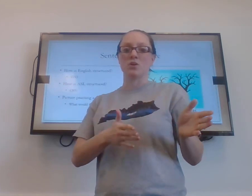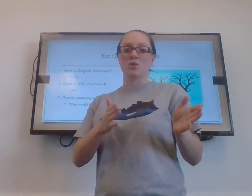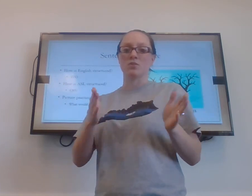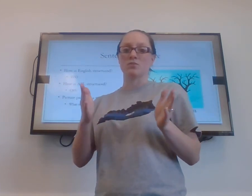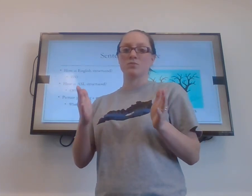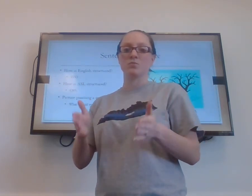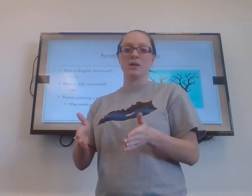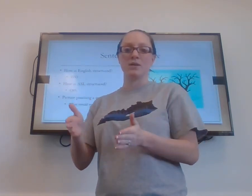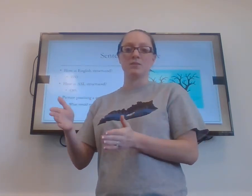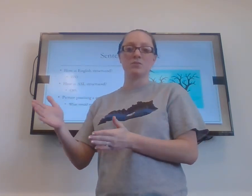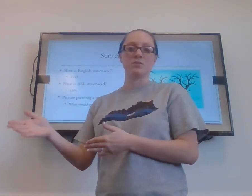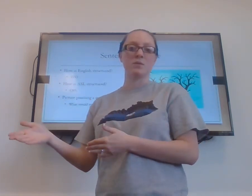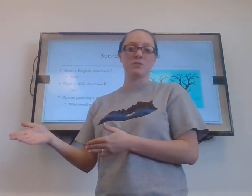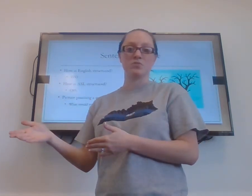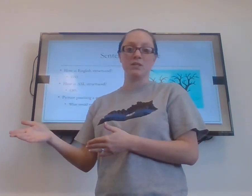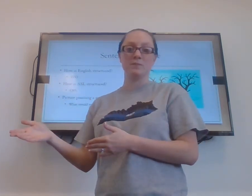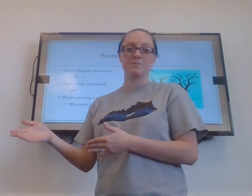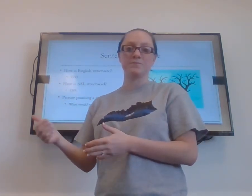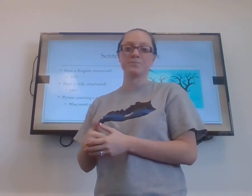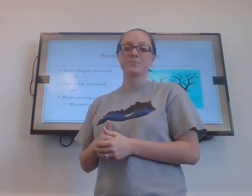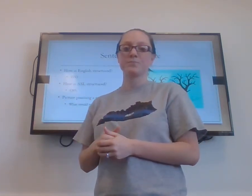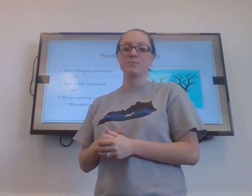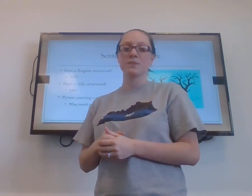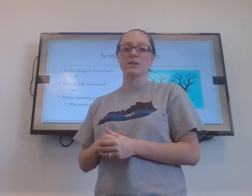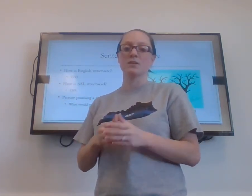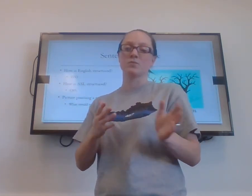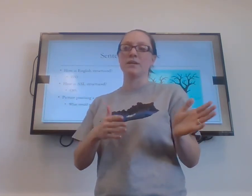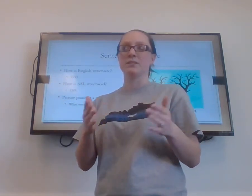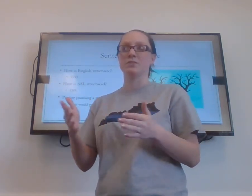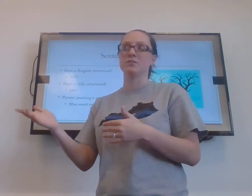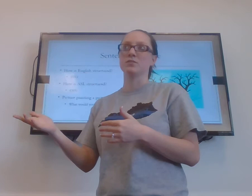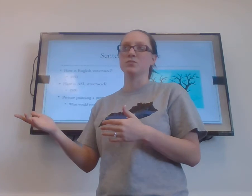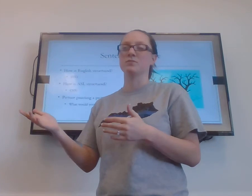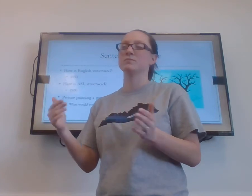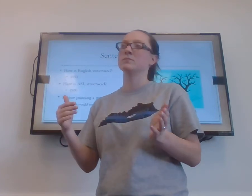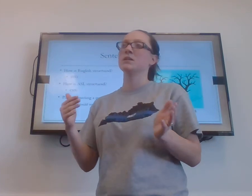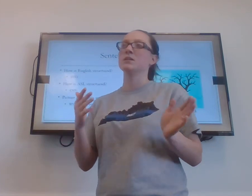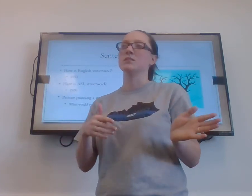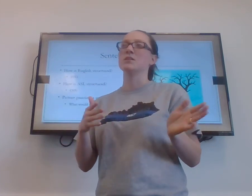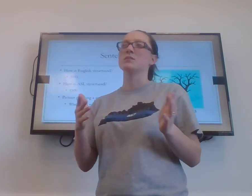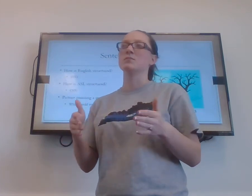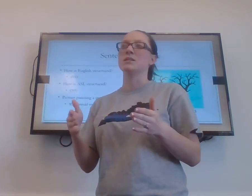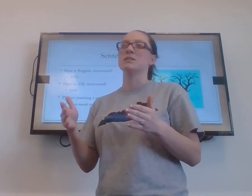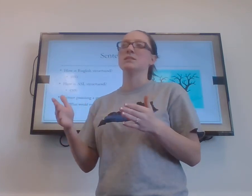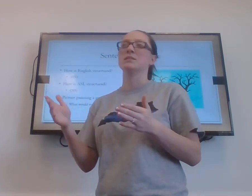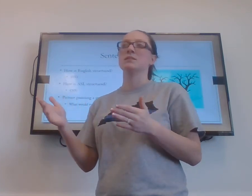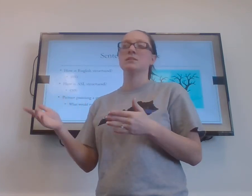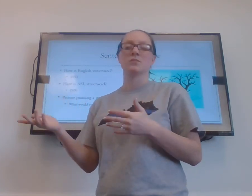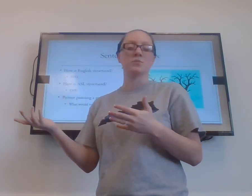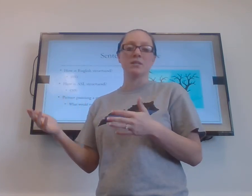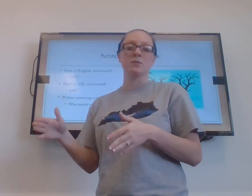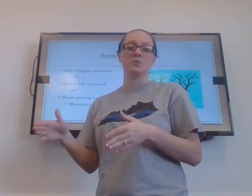dog ran up the street, or ran the dog ran, we'll say up the